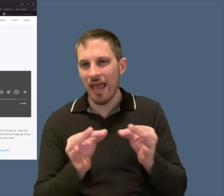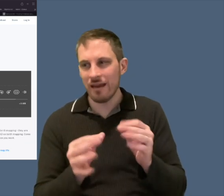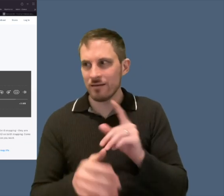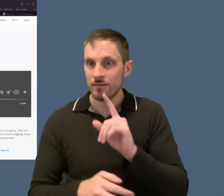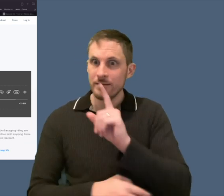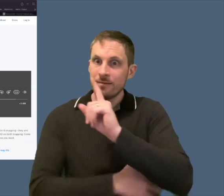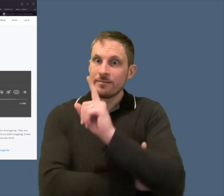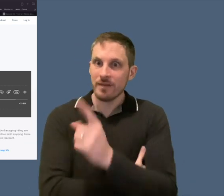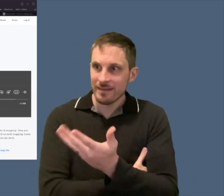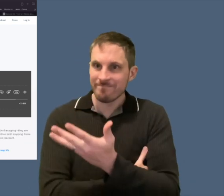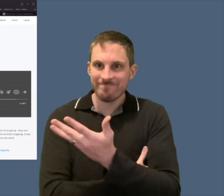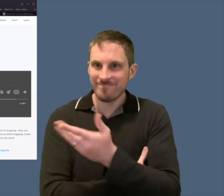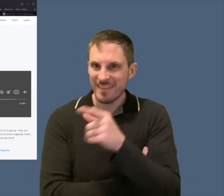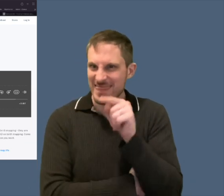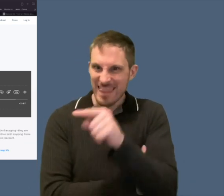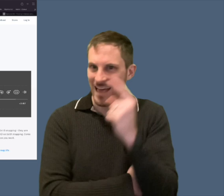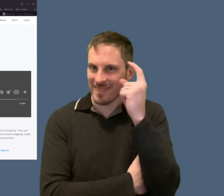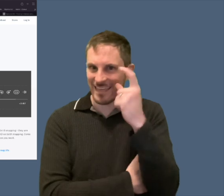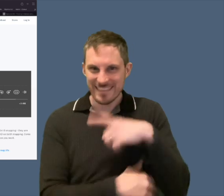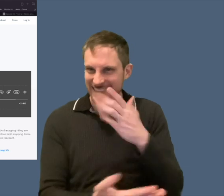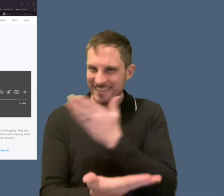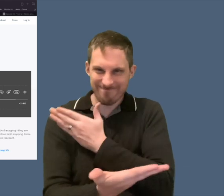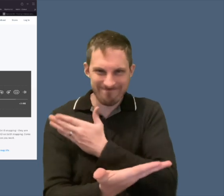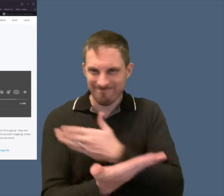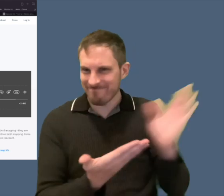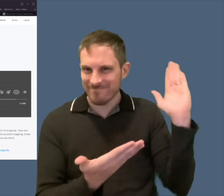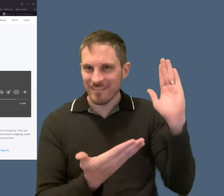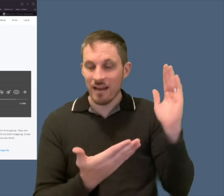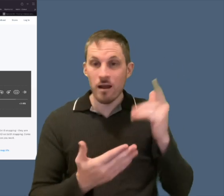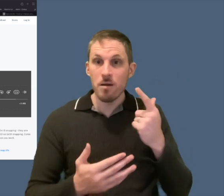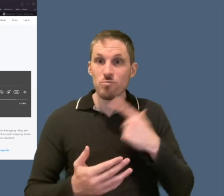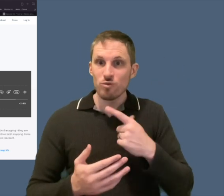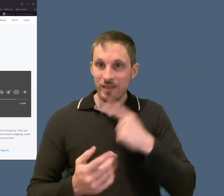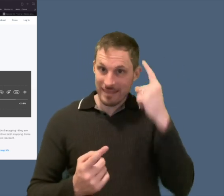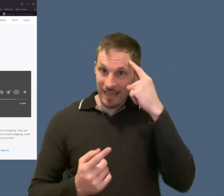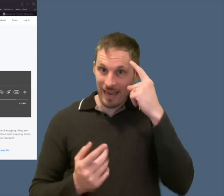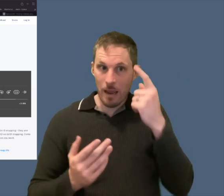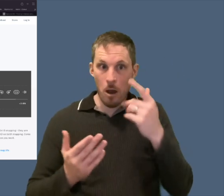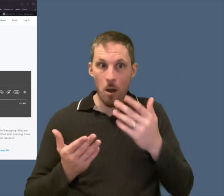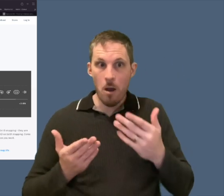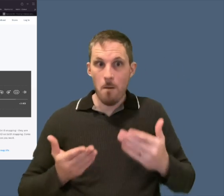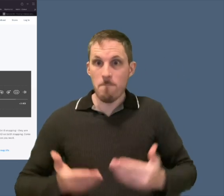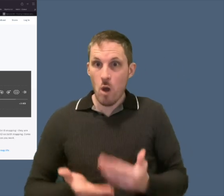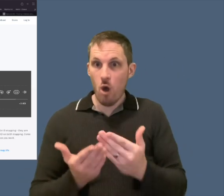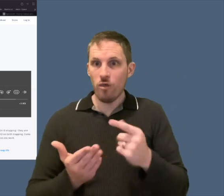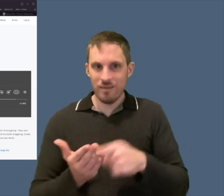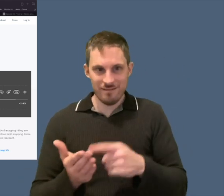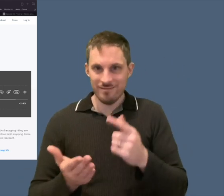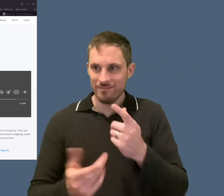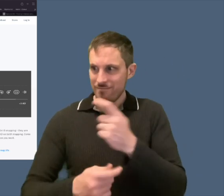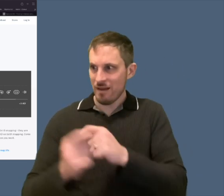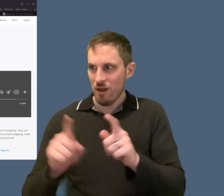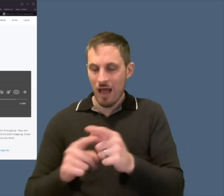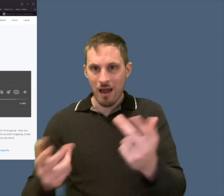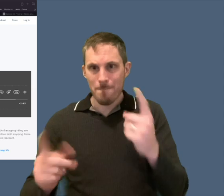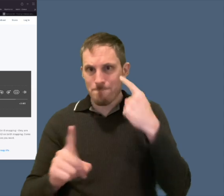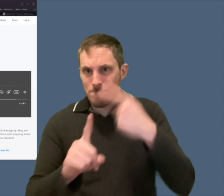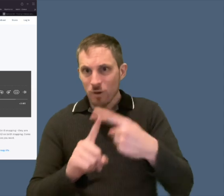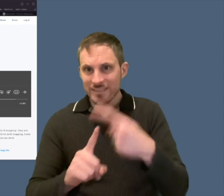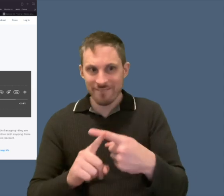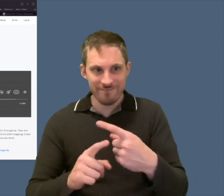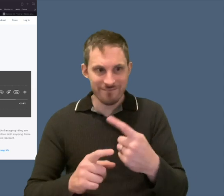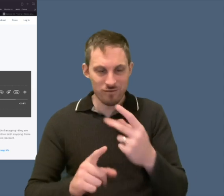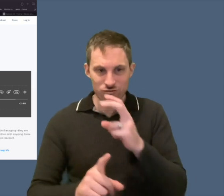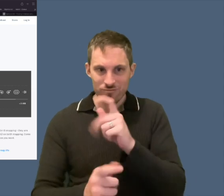really need to get rid of. What happens is rather than birth being this really positive transformation, it